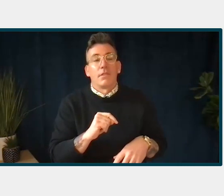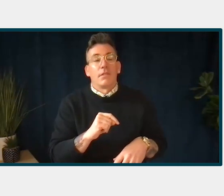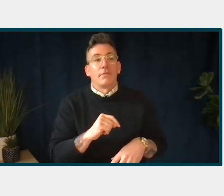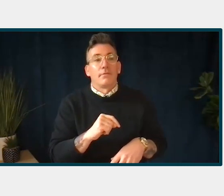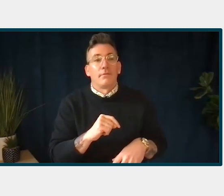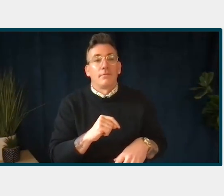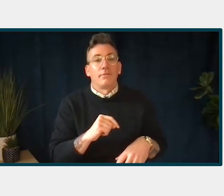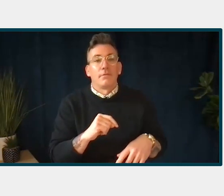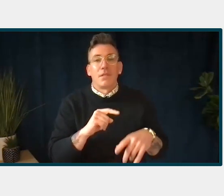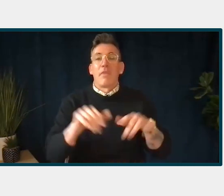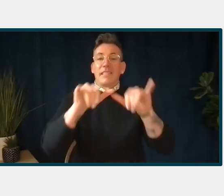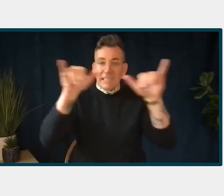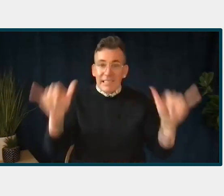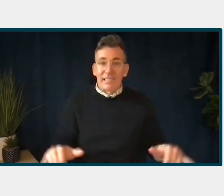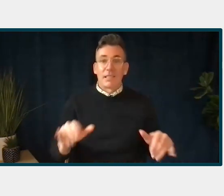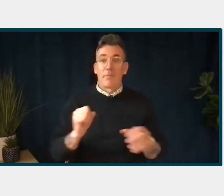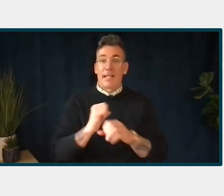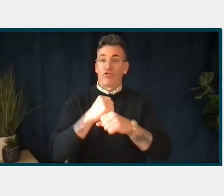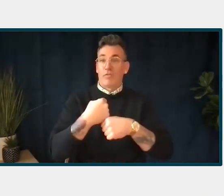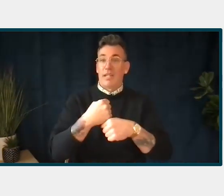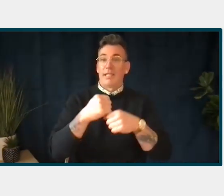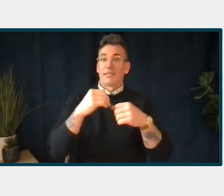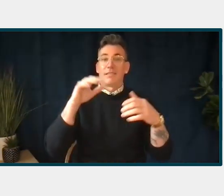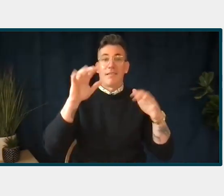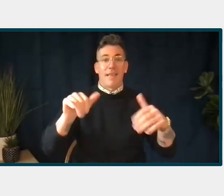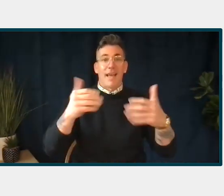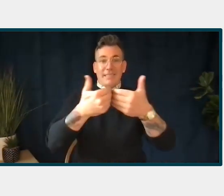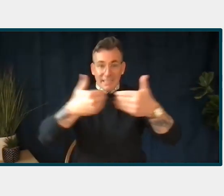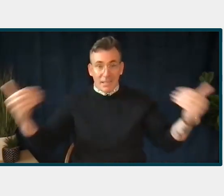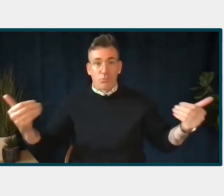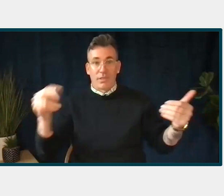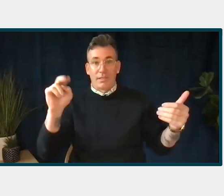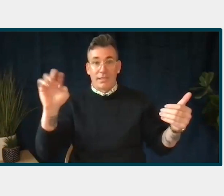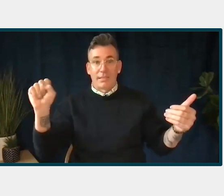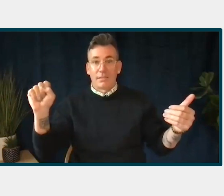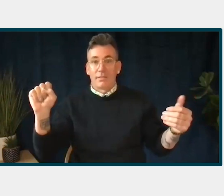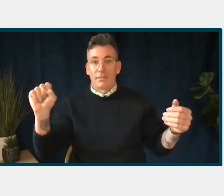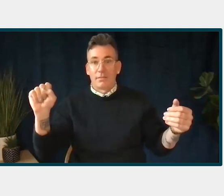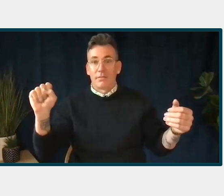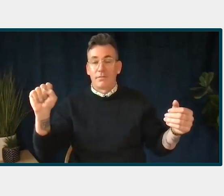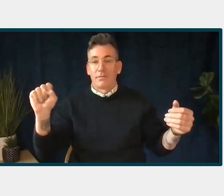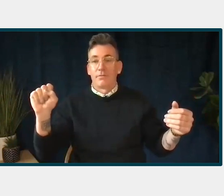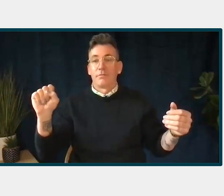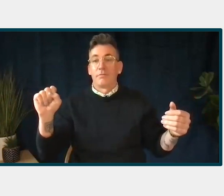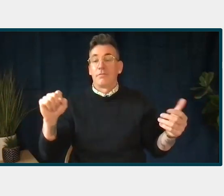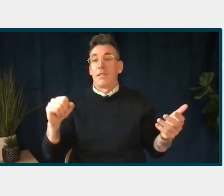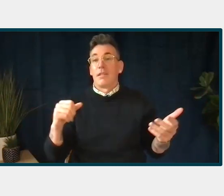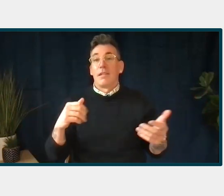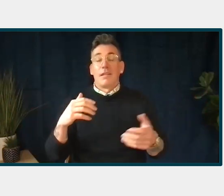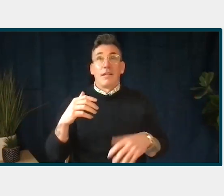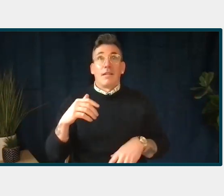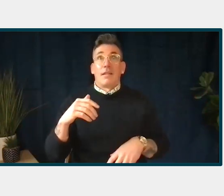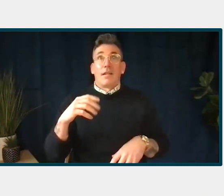do benefit from it as well. But the system is created to make sure that we